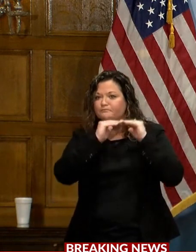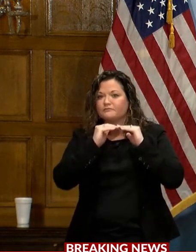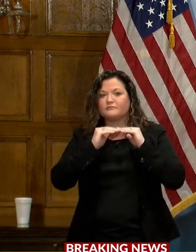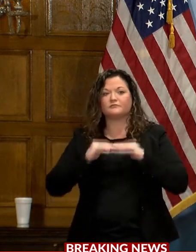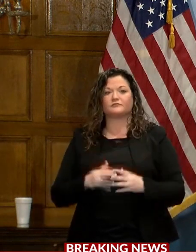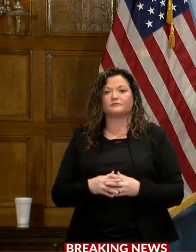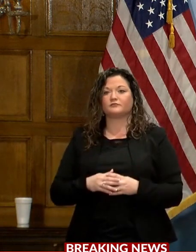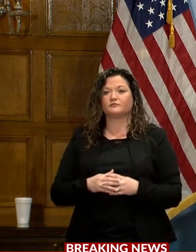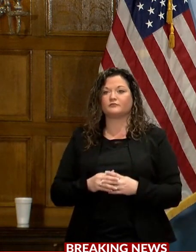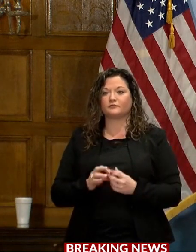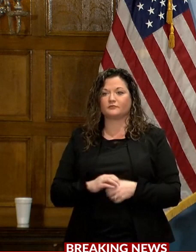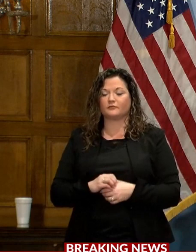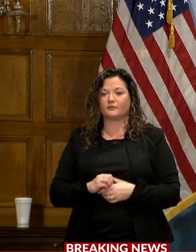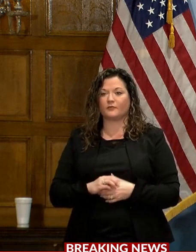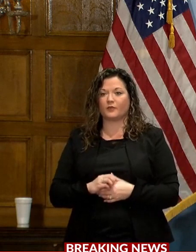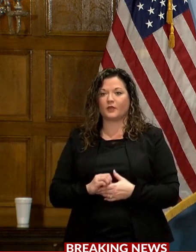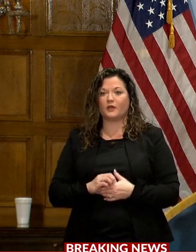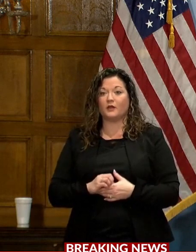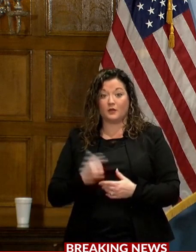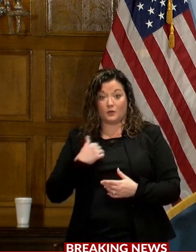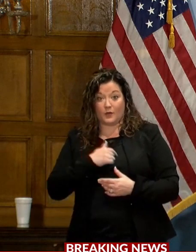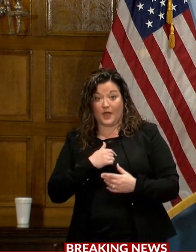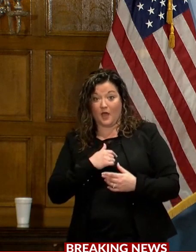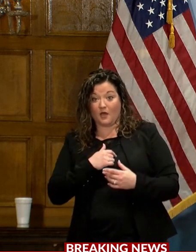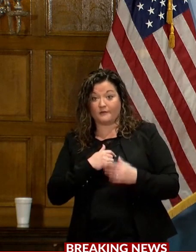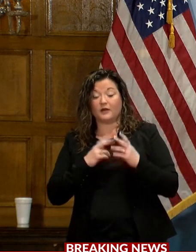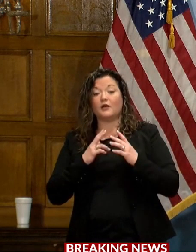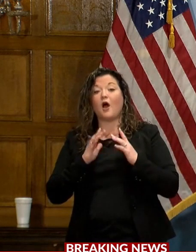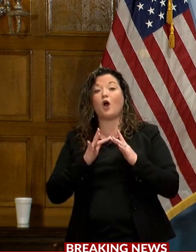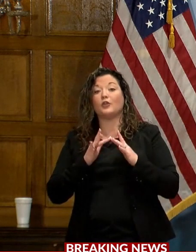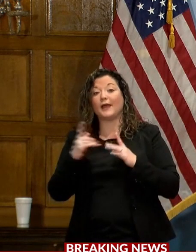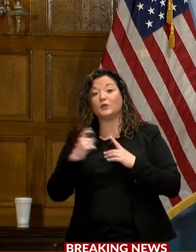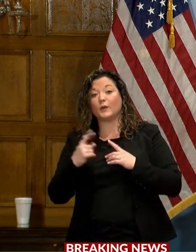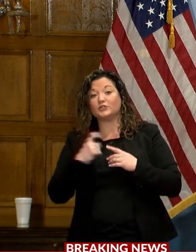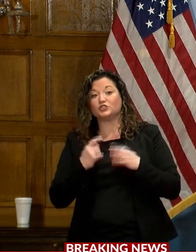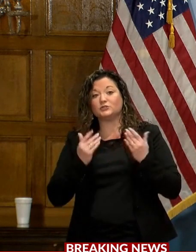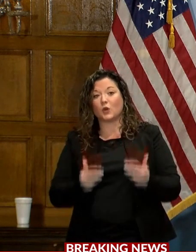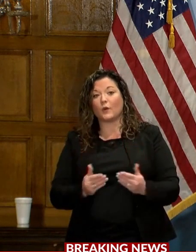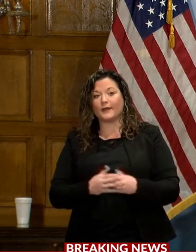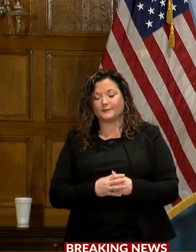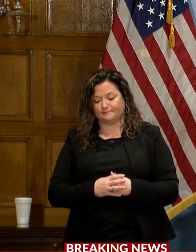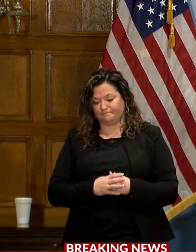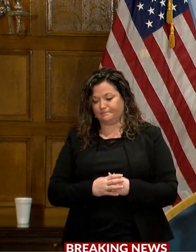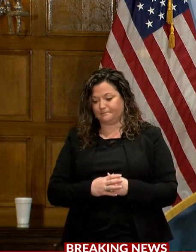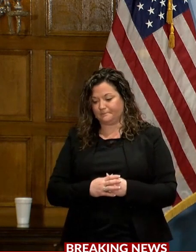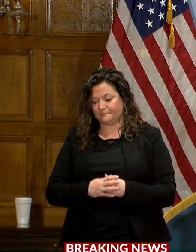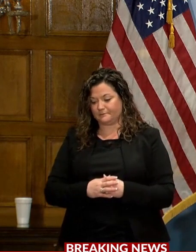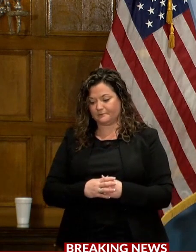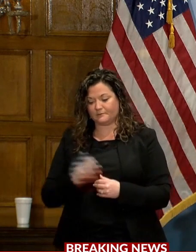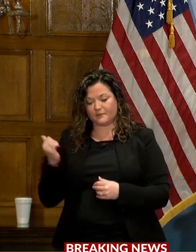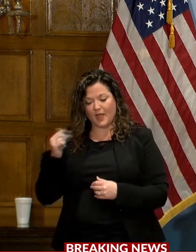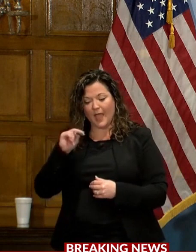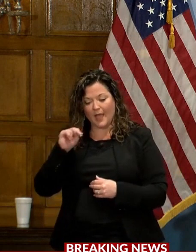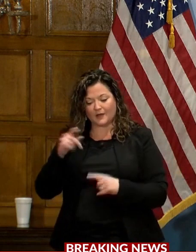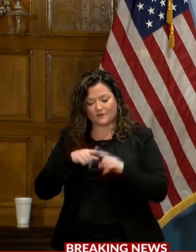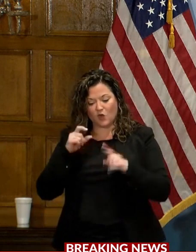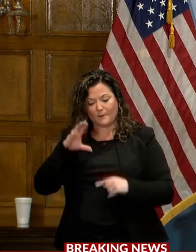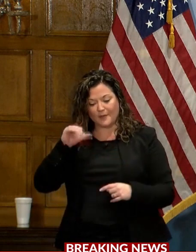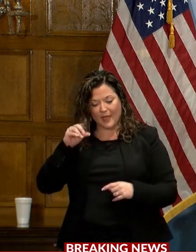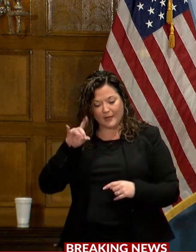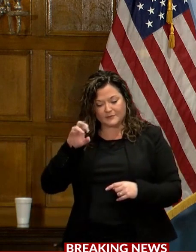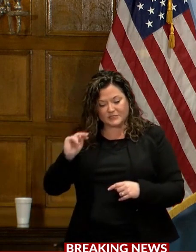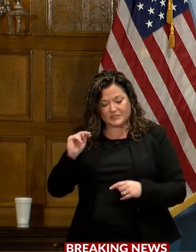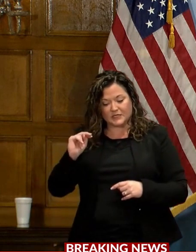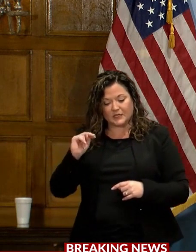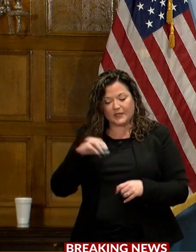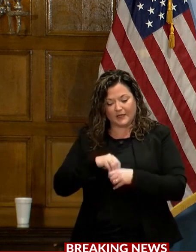questions remotely. Please go ahead. Hey, Governor, this is Anna Darling from KNWA Fox 24